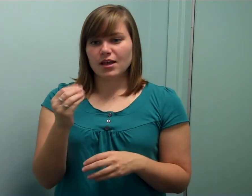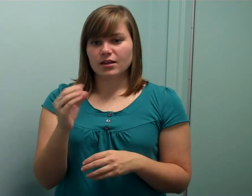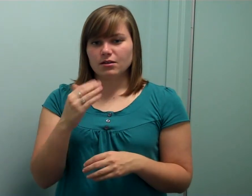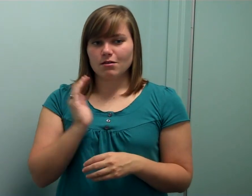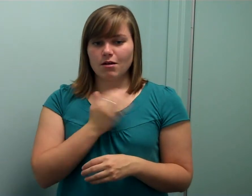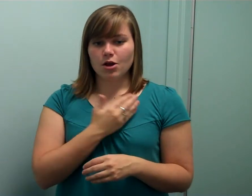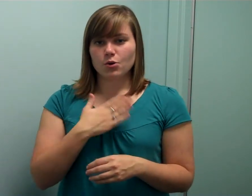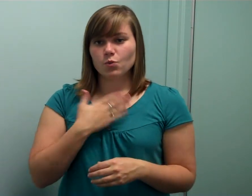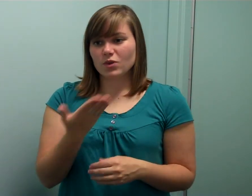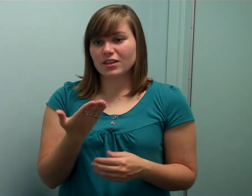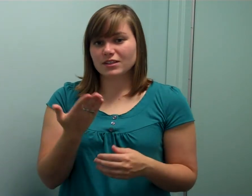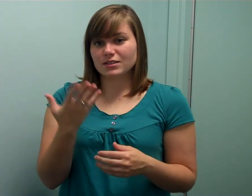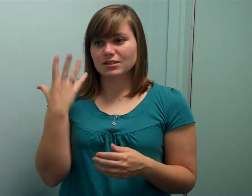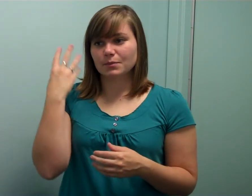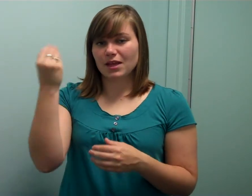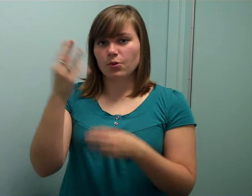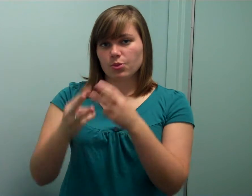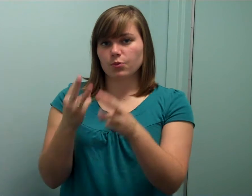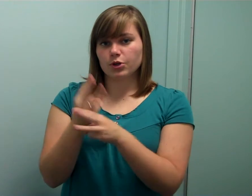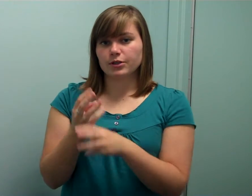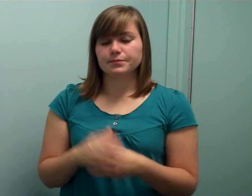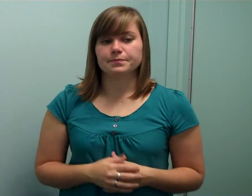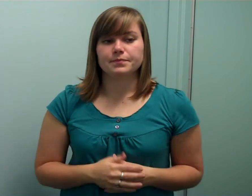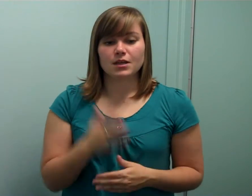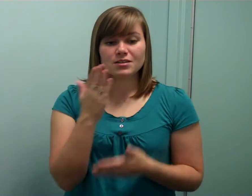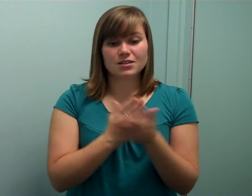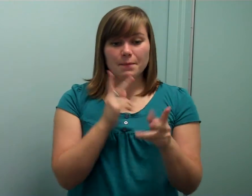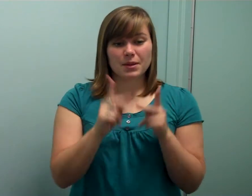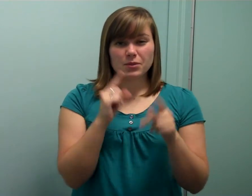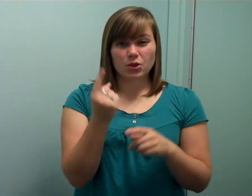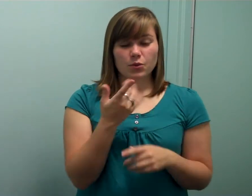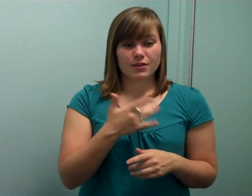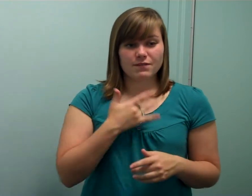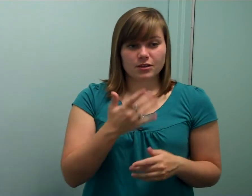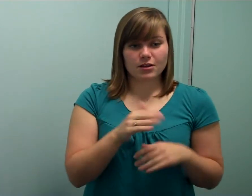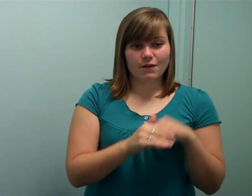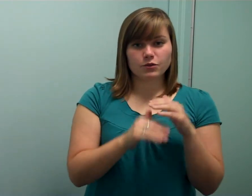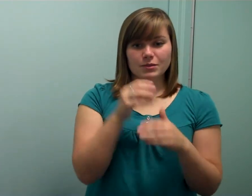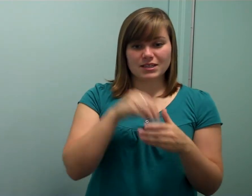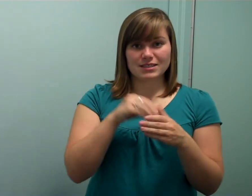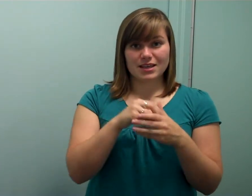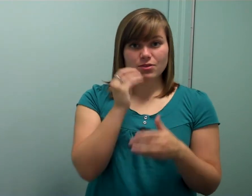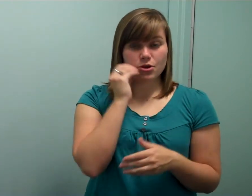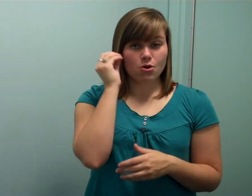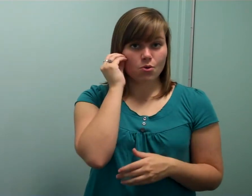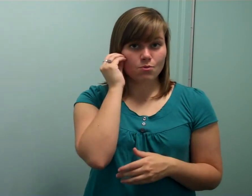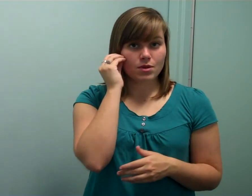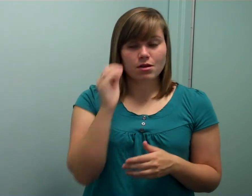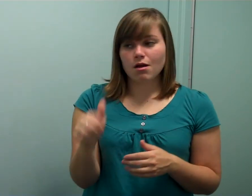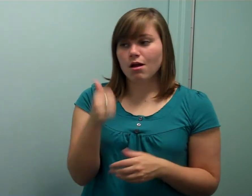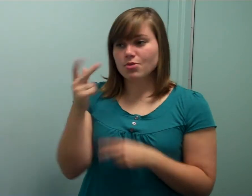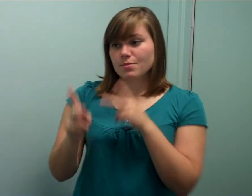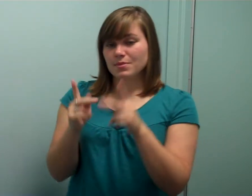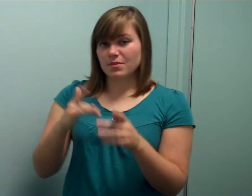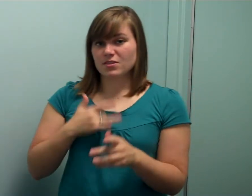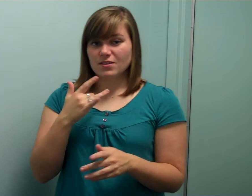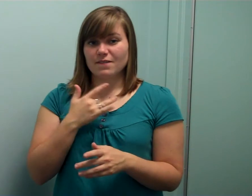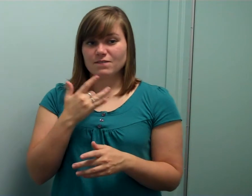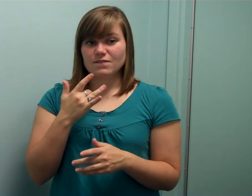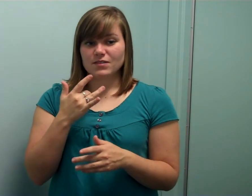world. Some people are only comfortable in the confines of their own home. Others venture out into the world, into